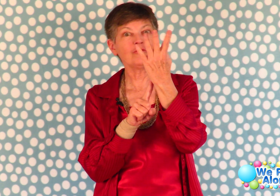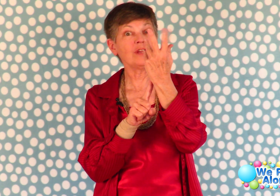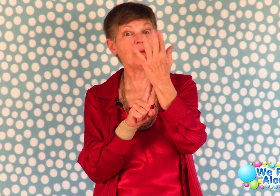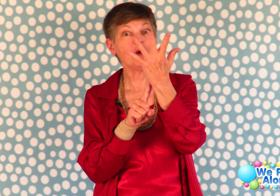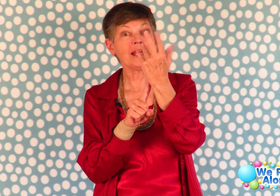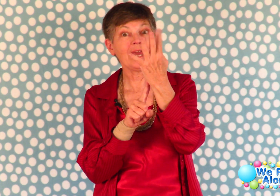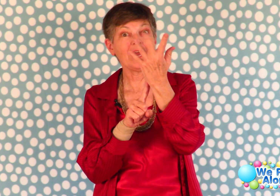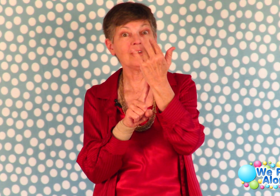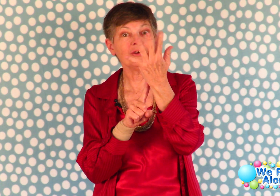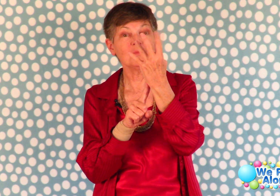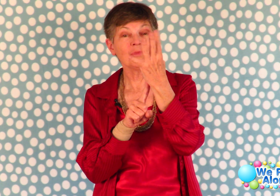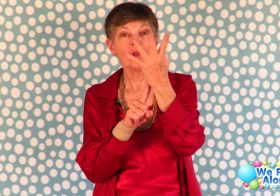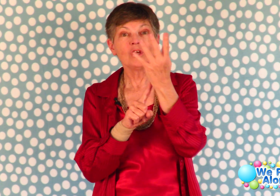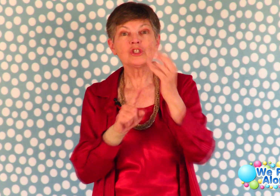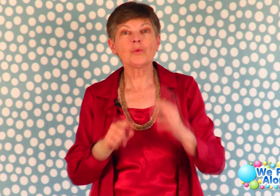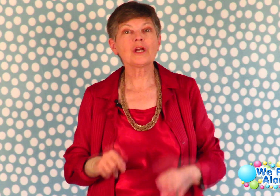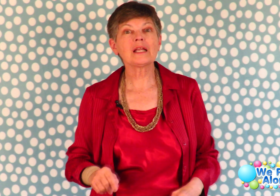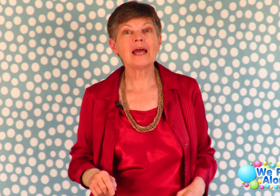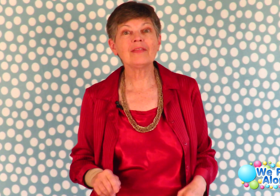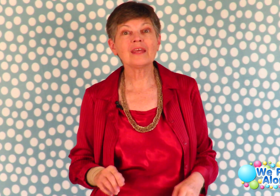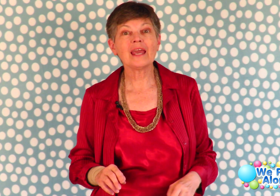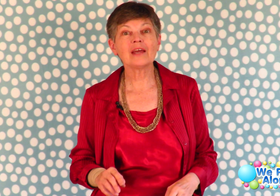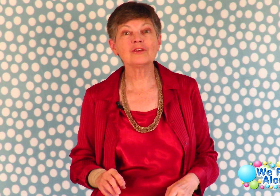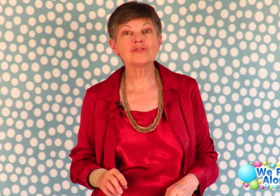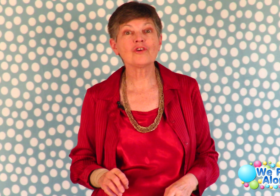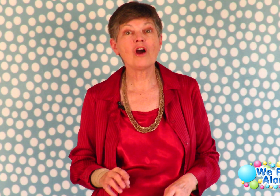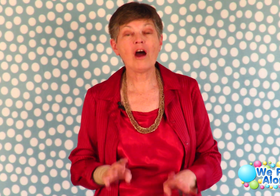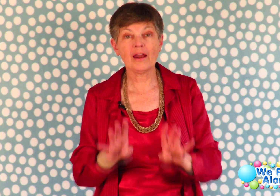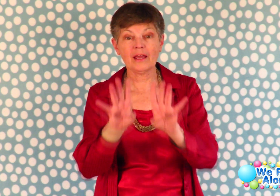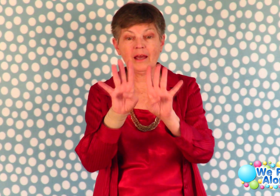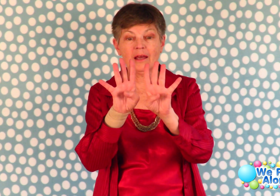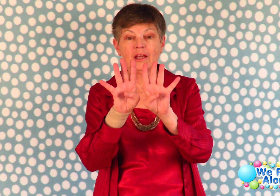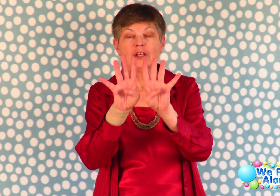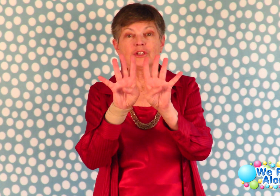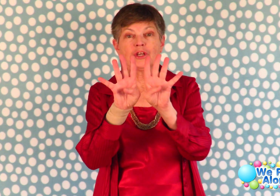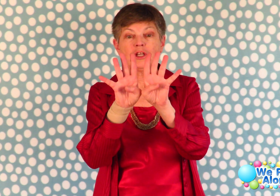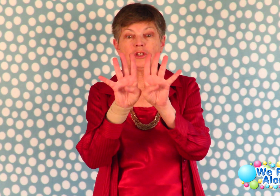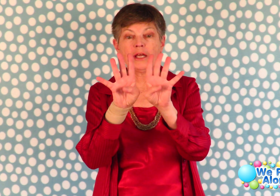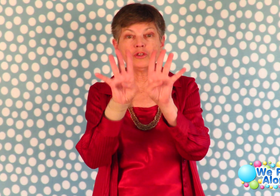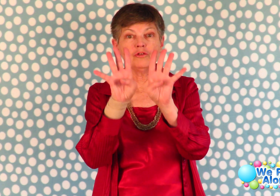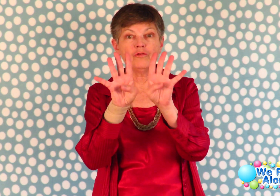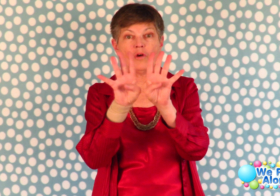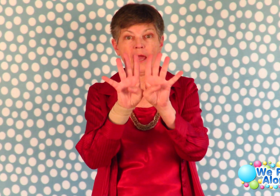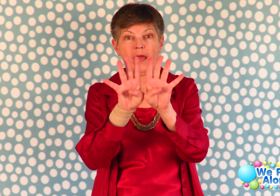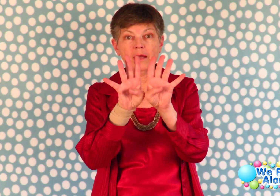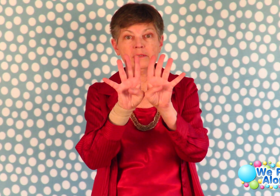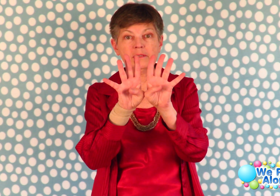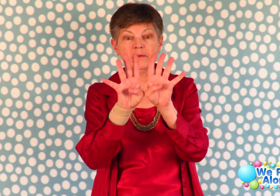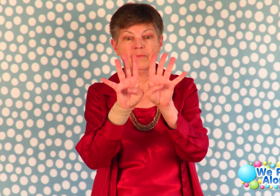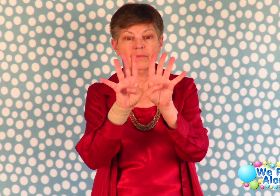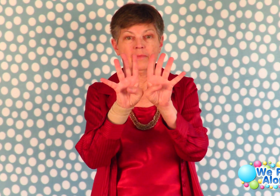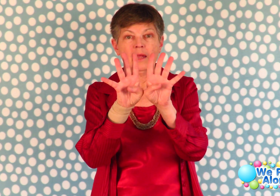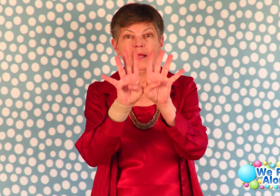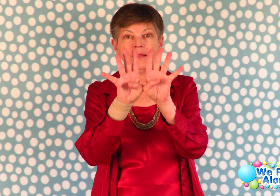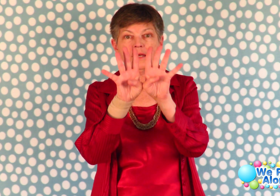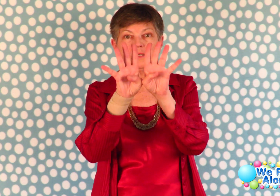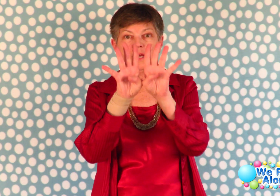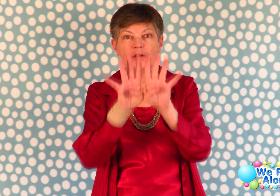flame on a candle. So we're going to light the candles for Hanukkah. So you're going to take 2 forehands like this, and you're going